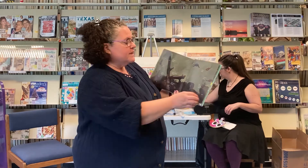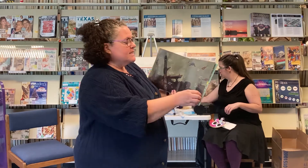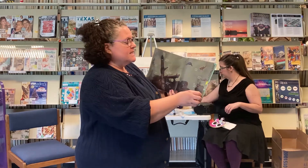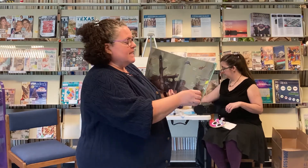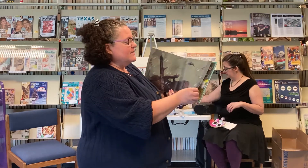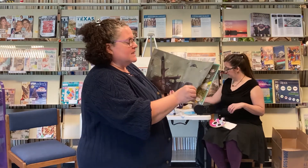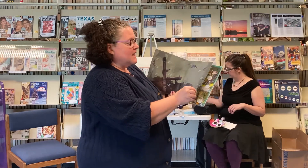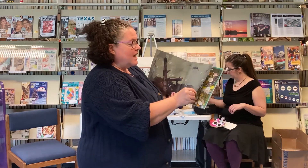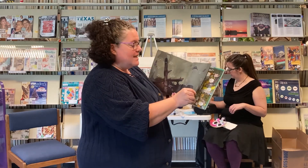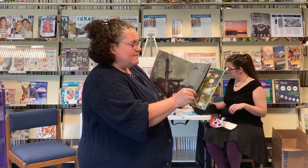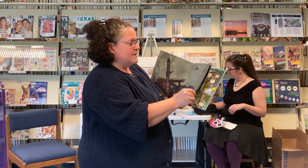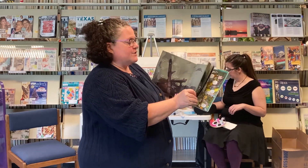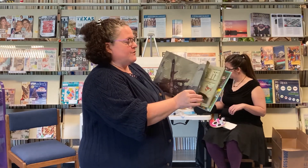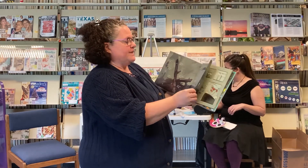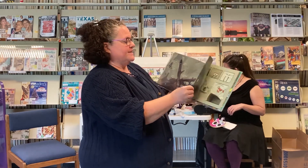freezes, even lionfish freezes.